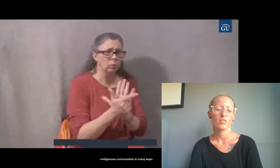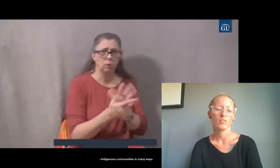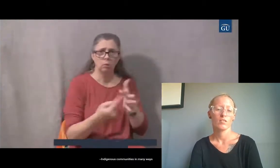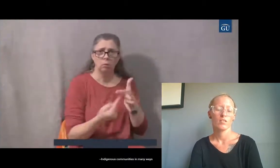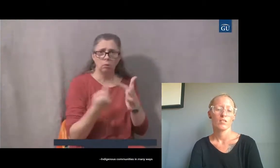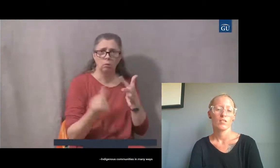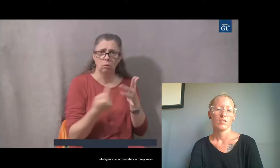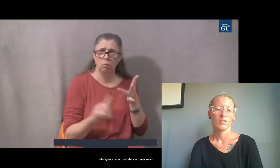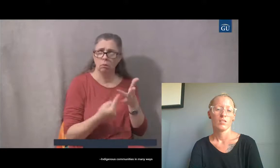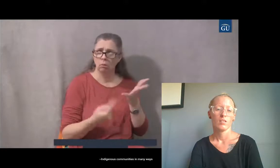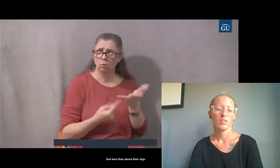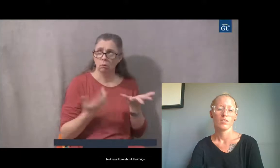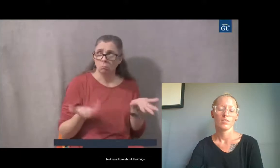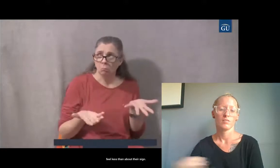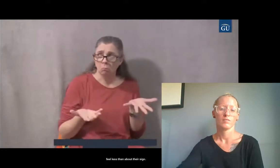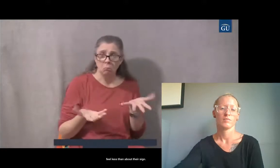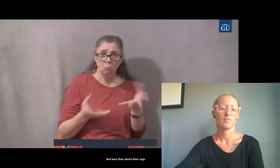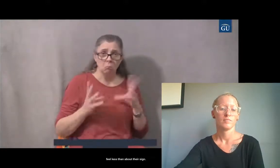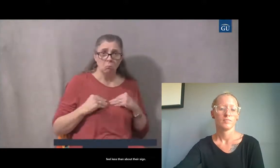languages.